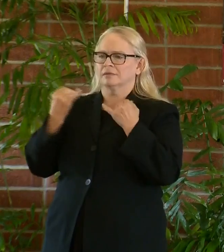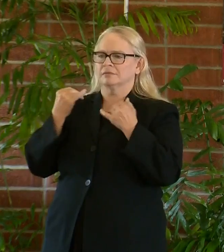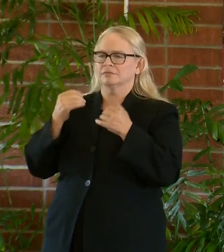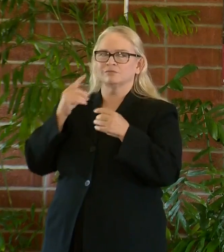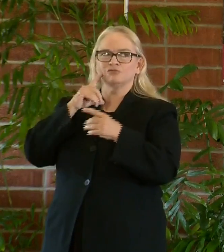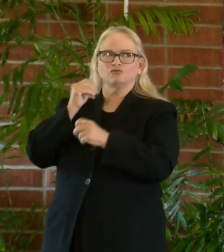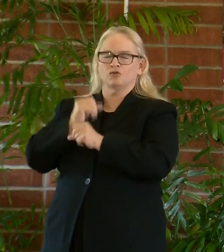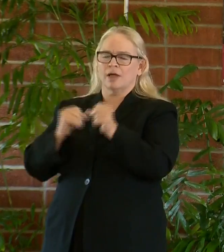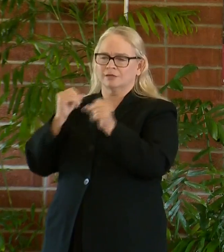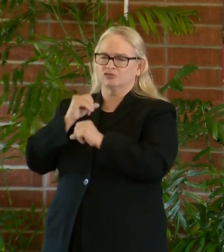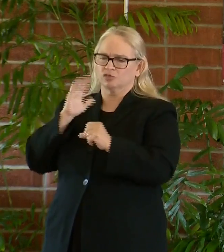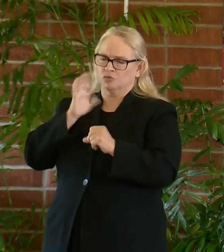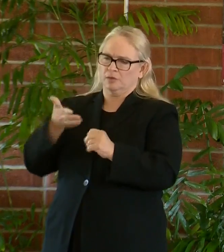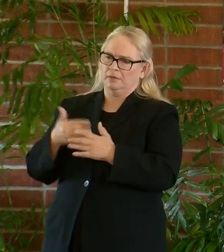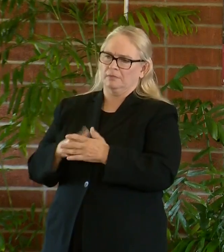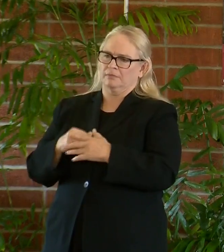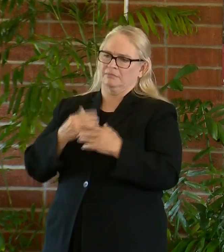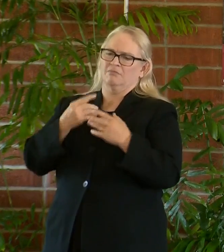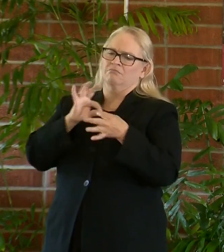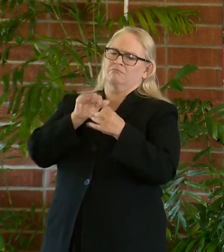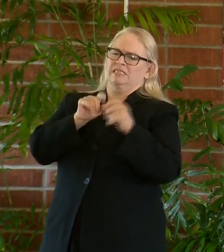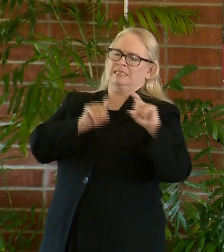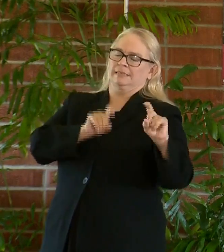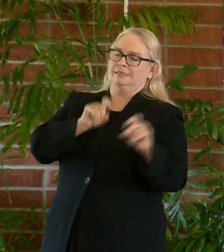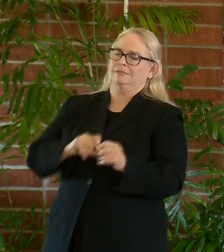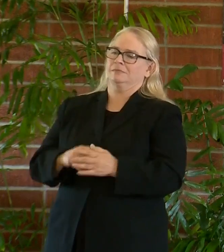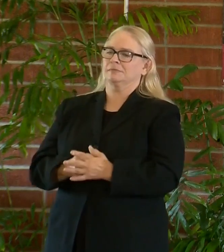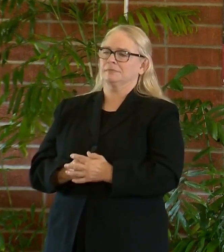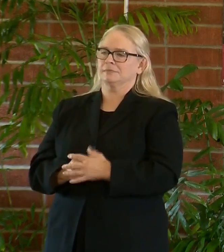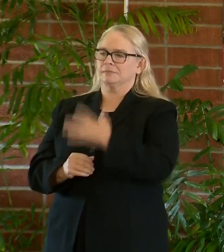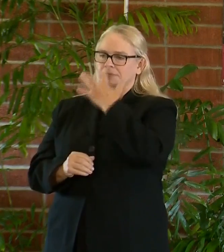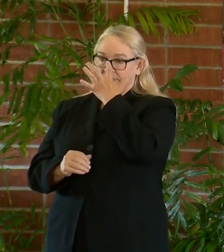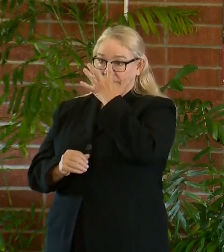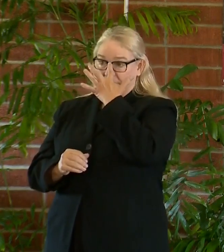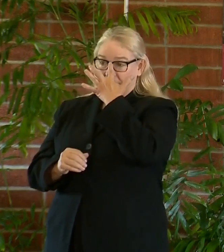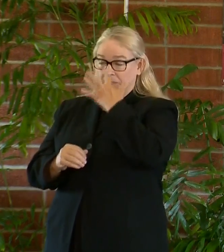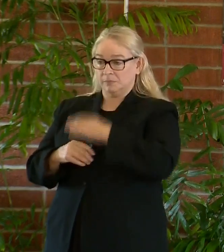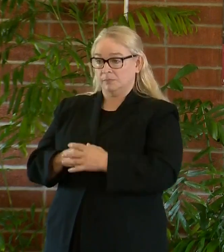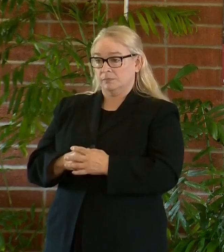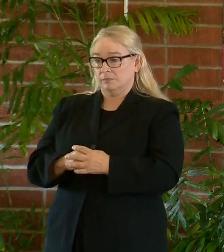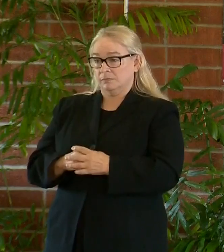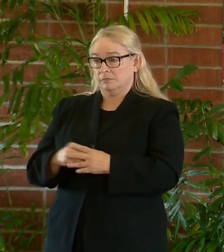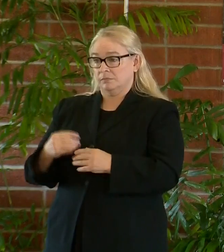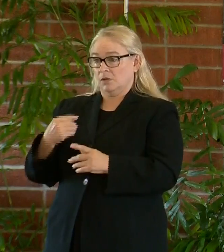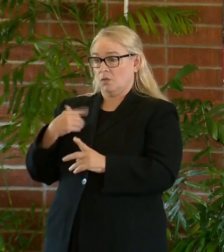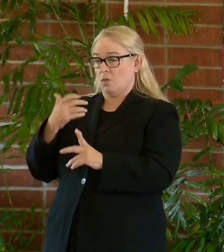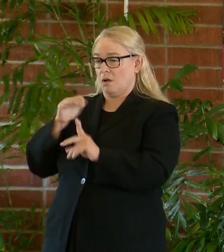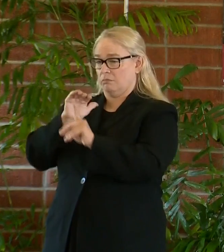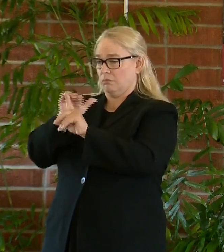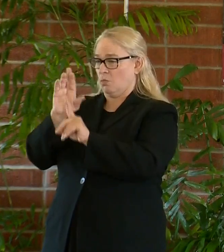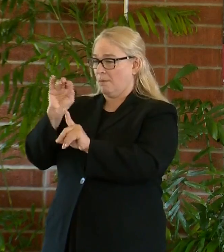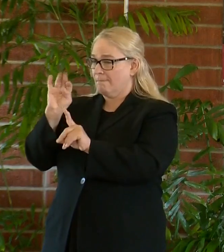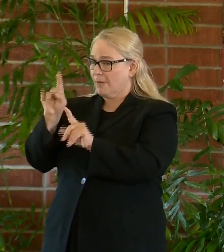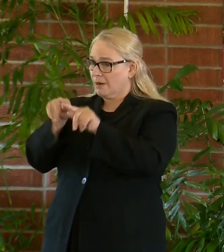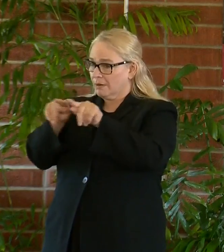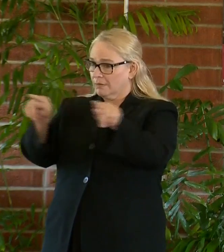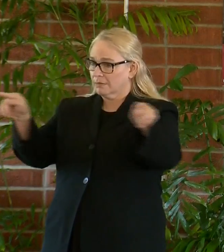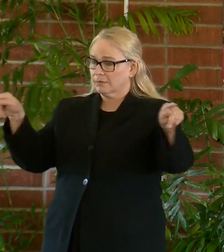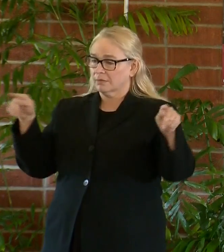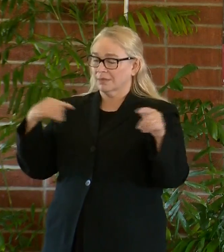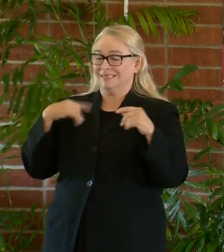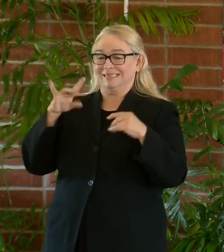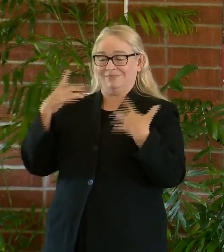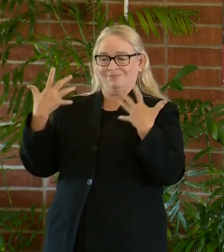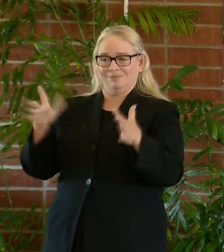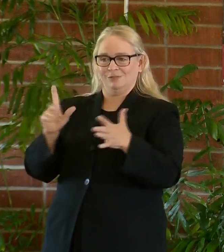space. Look to that. And also, we reminded folks of our commitment last week to partner